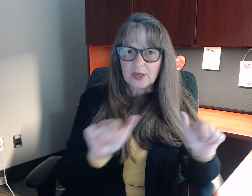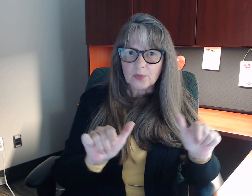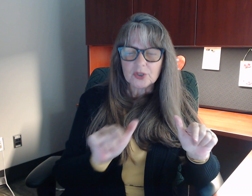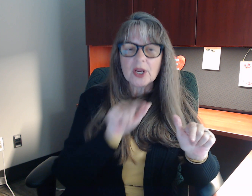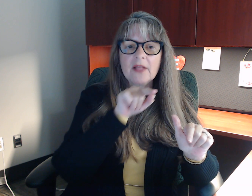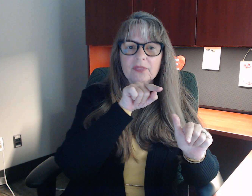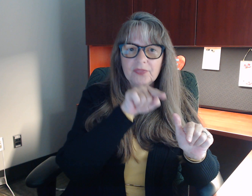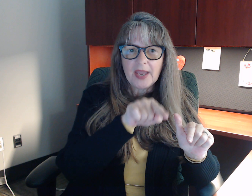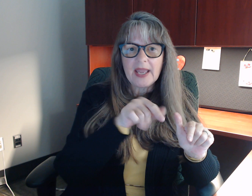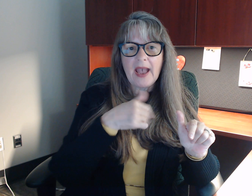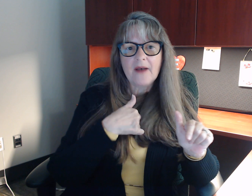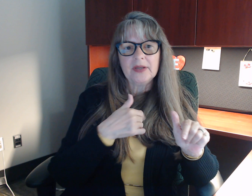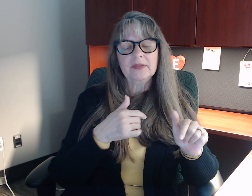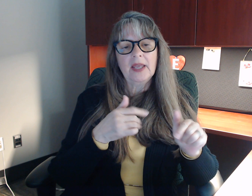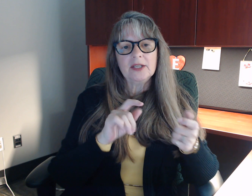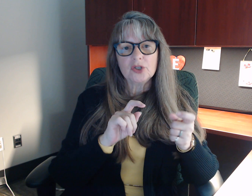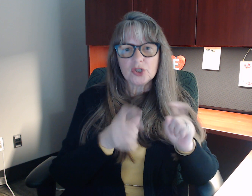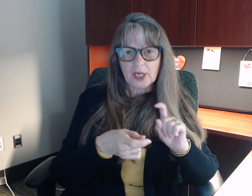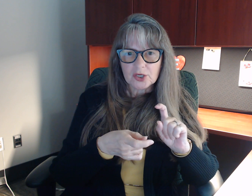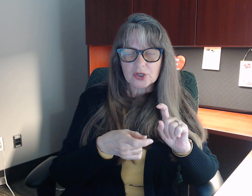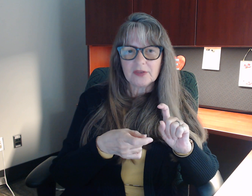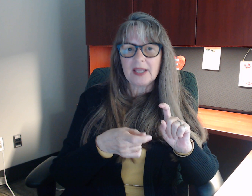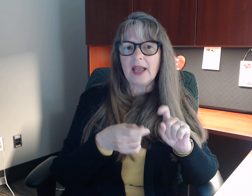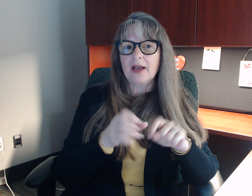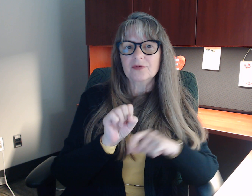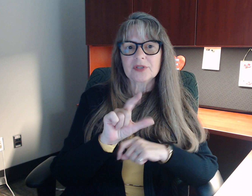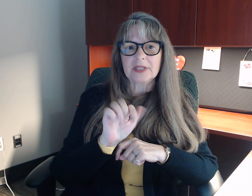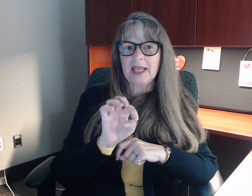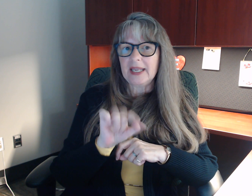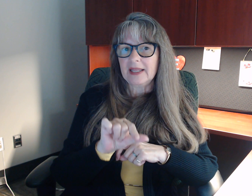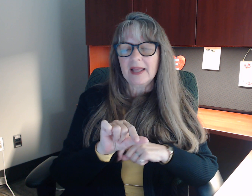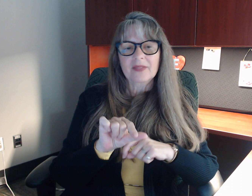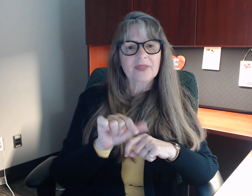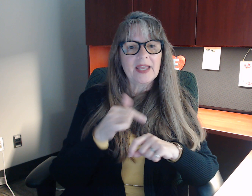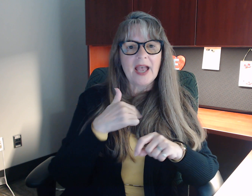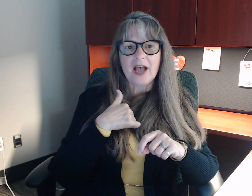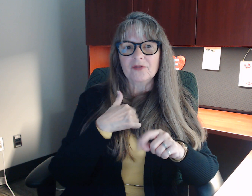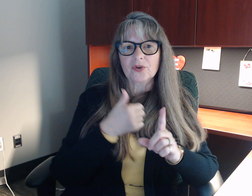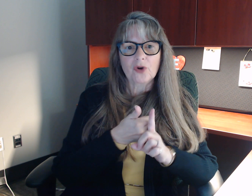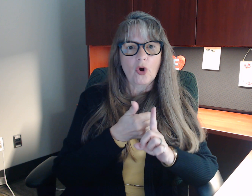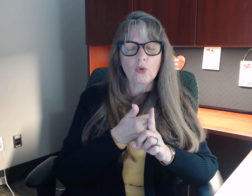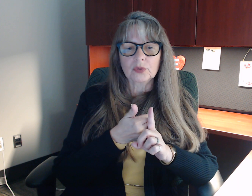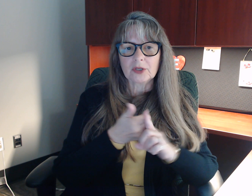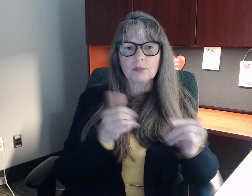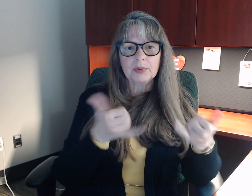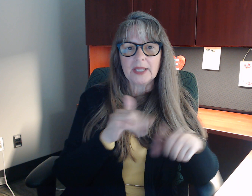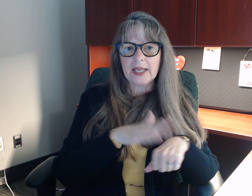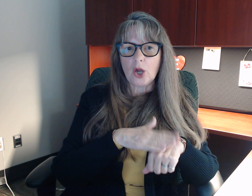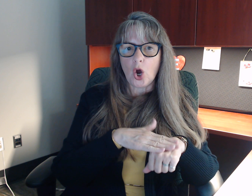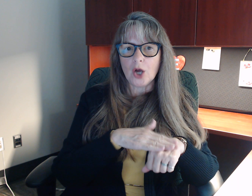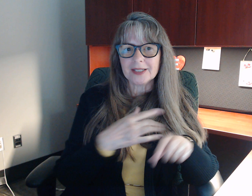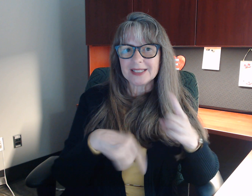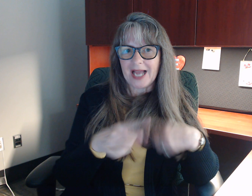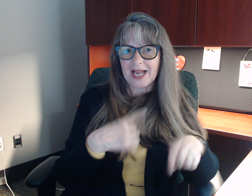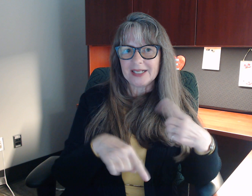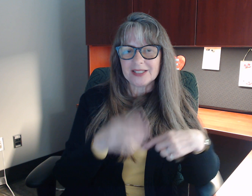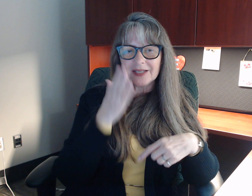language. They have it. They change it. They have slang. They have their own little play on signs, if